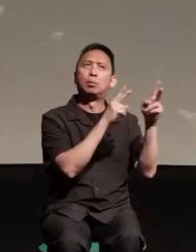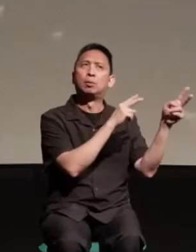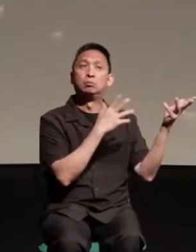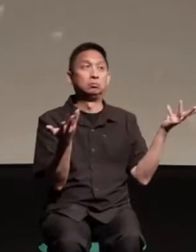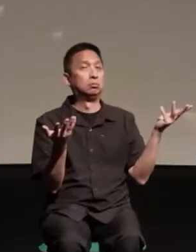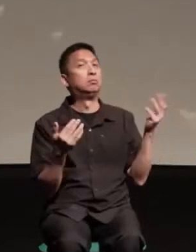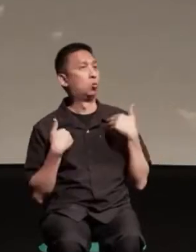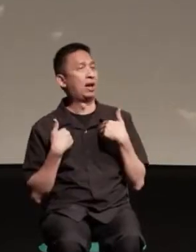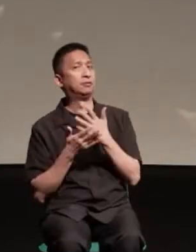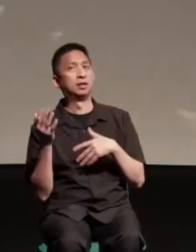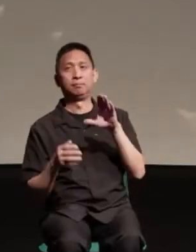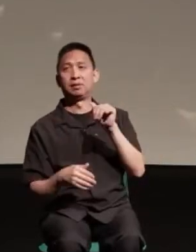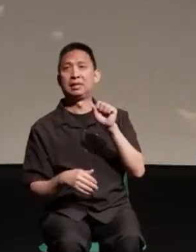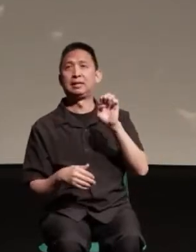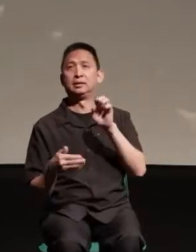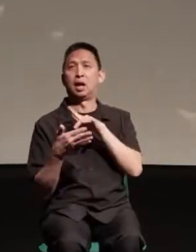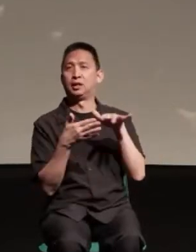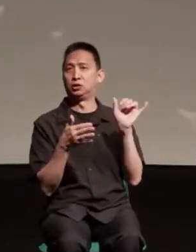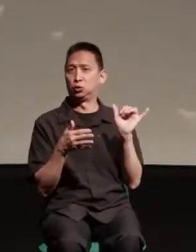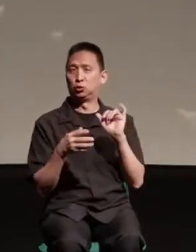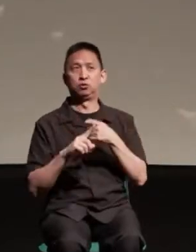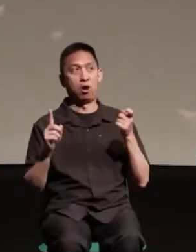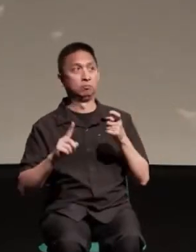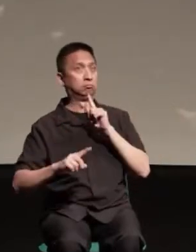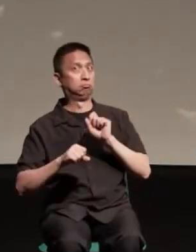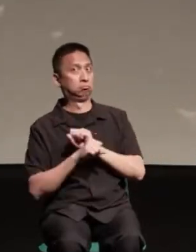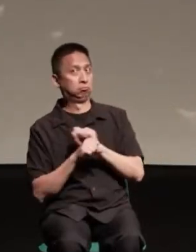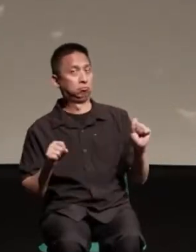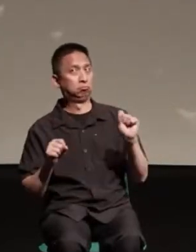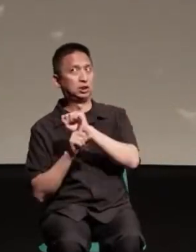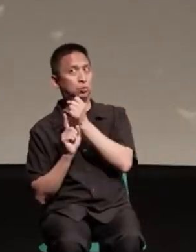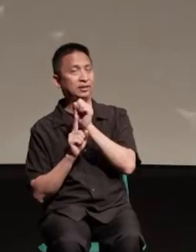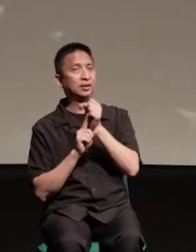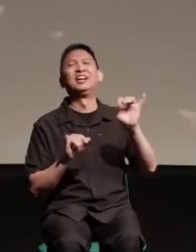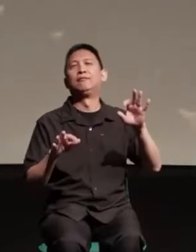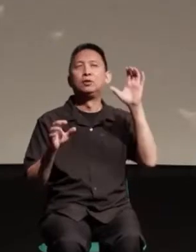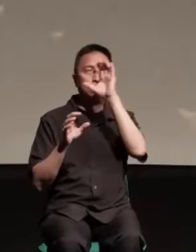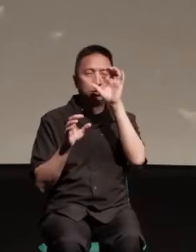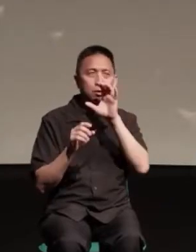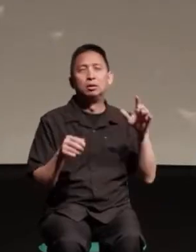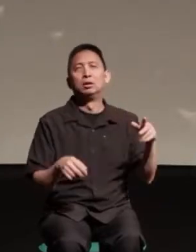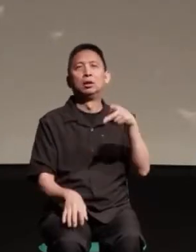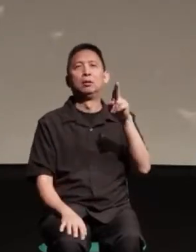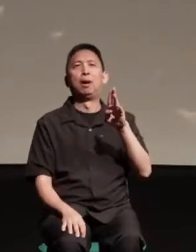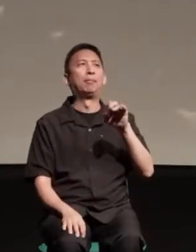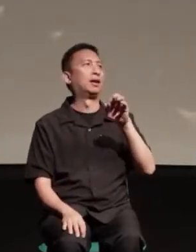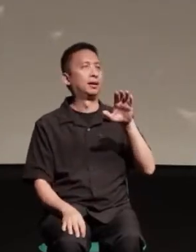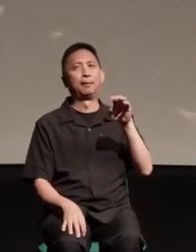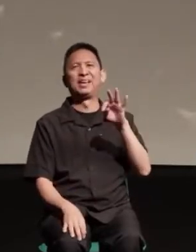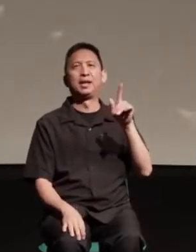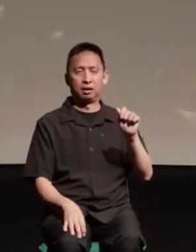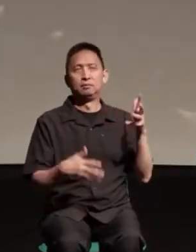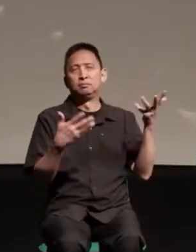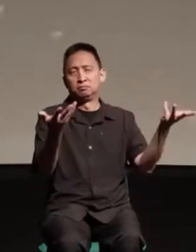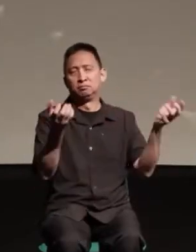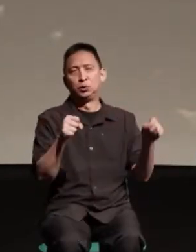studies from real experiences. So I don't know if it's appropriate to plug, but if you Google Public Media Learns, there's a PBS editorial standards